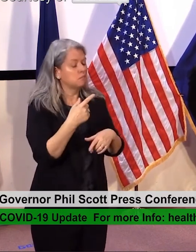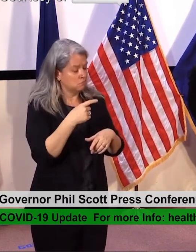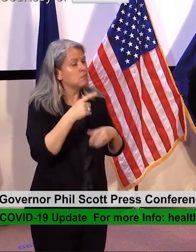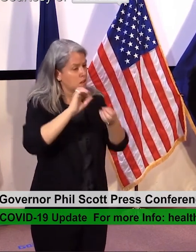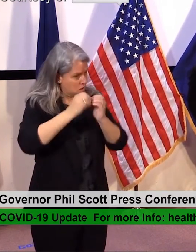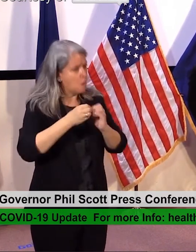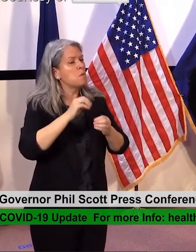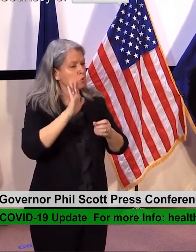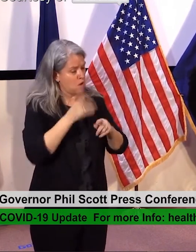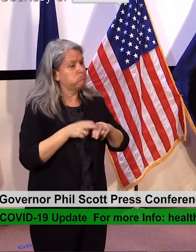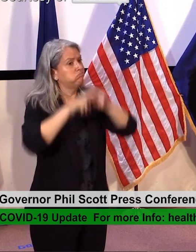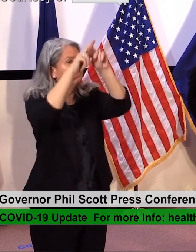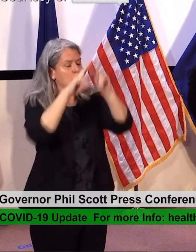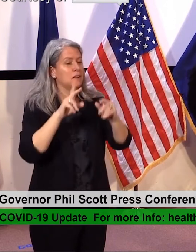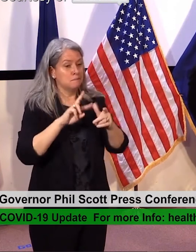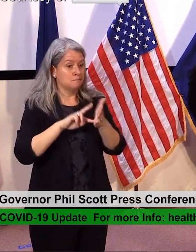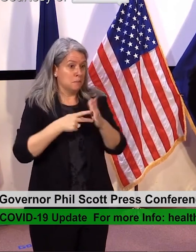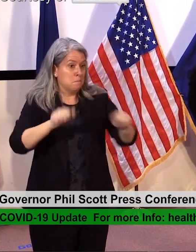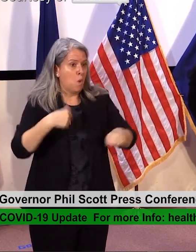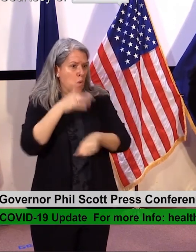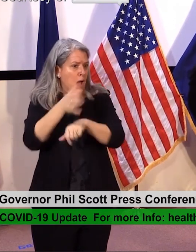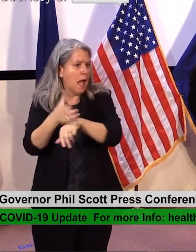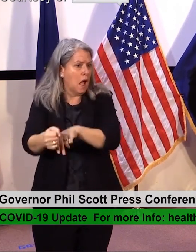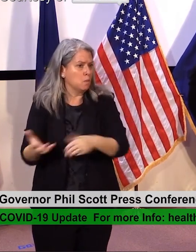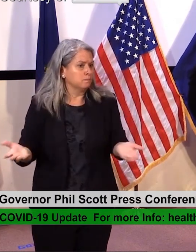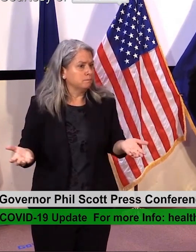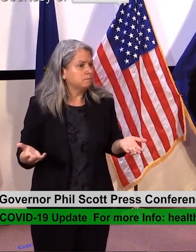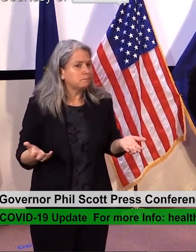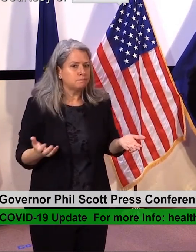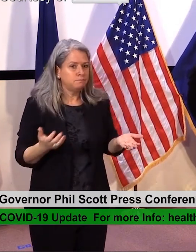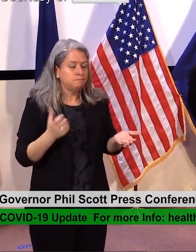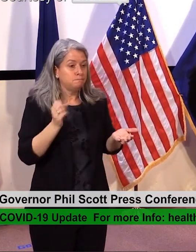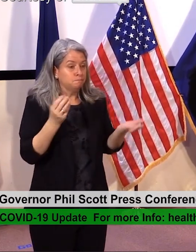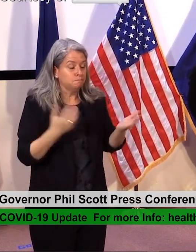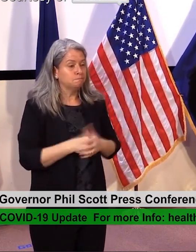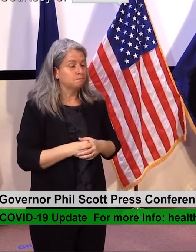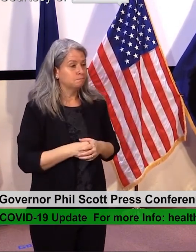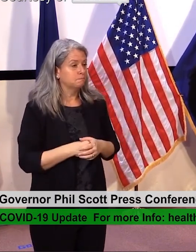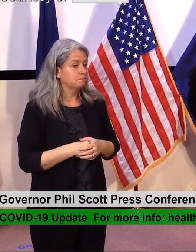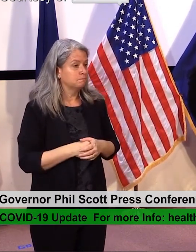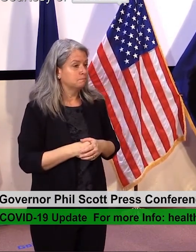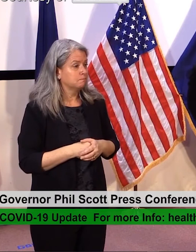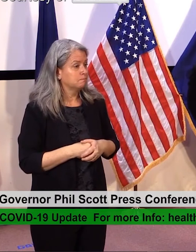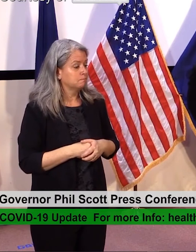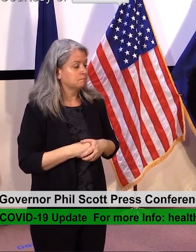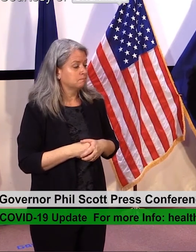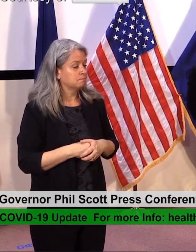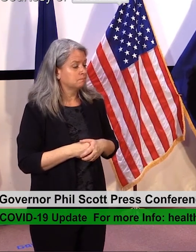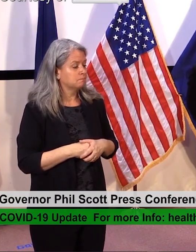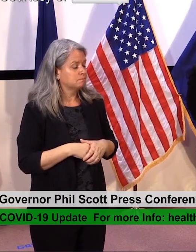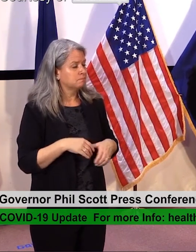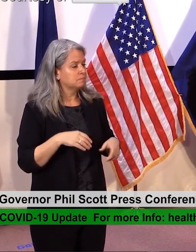up, and we will be at risk of outstripping our supply of PPE, ventilators, and beds. Is there a better